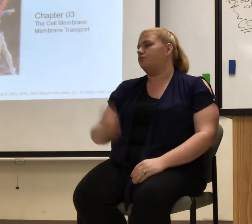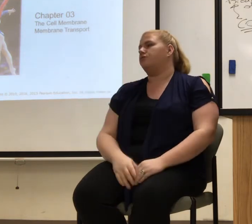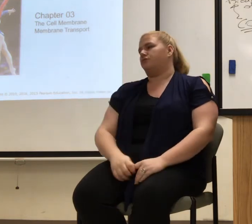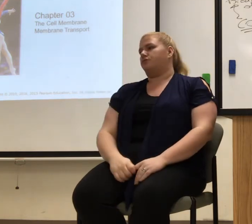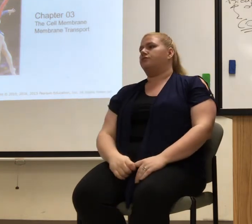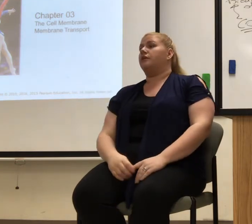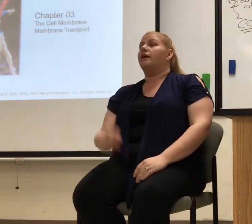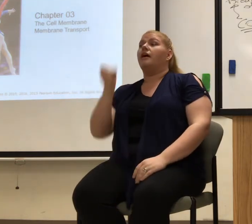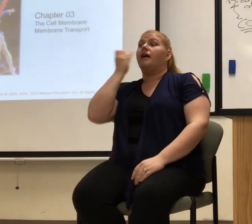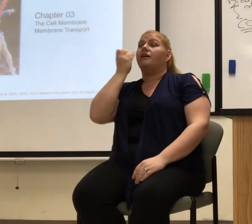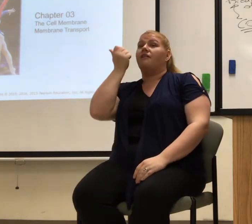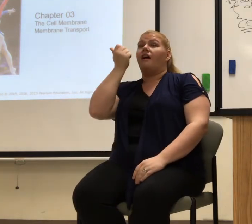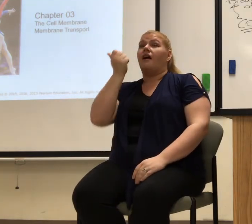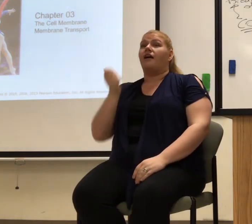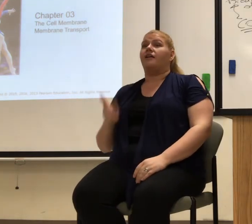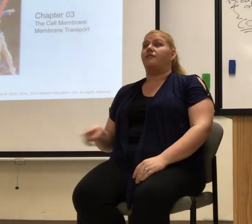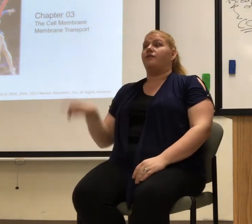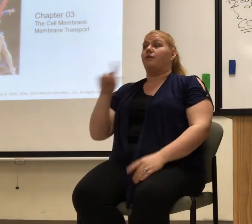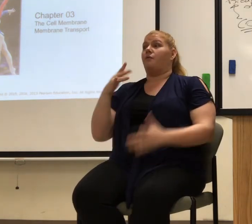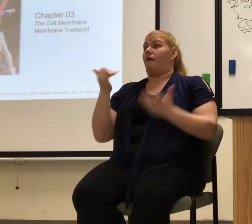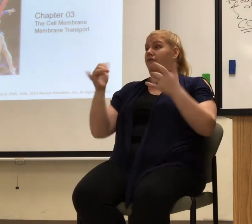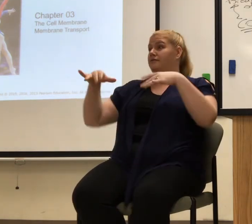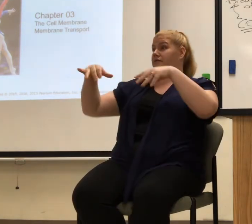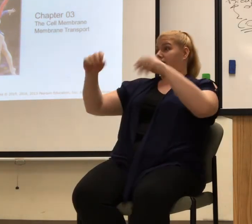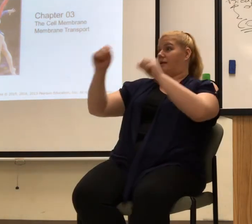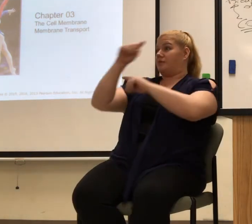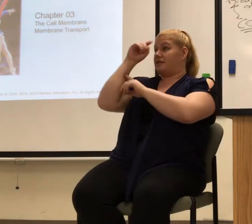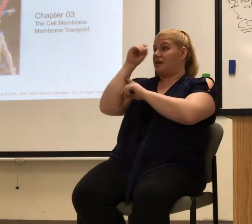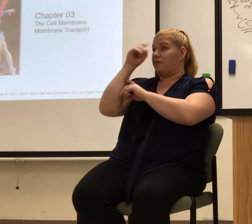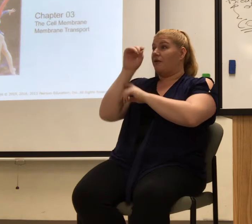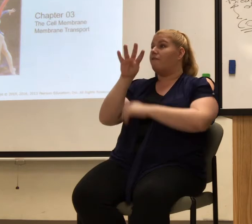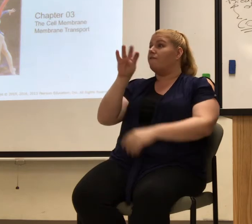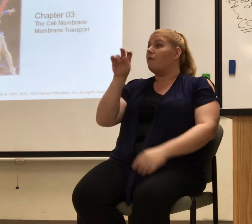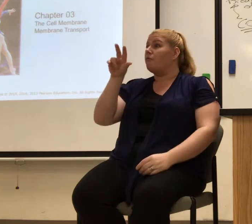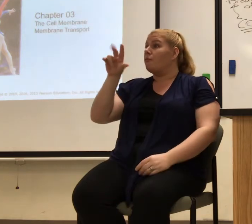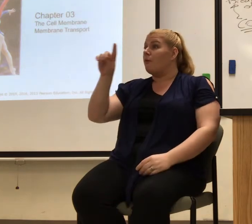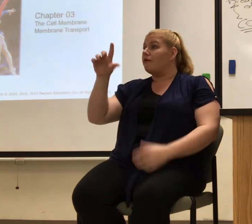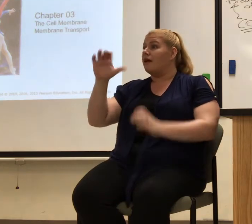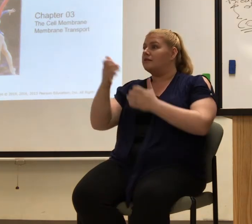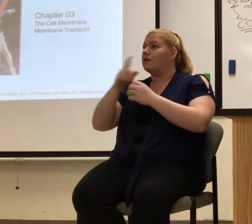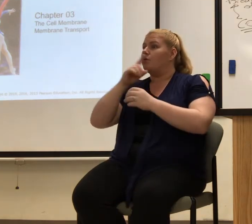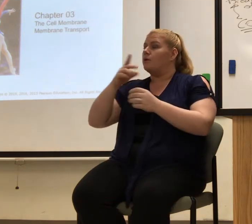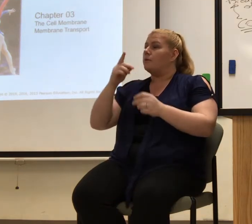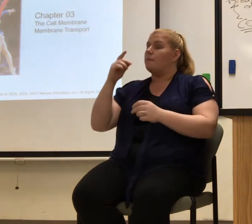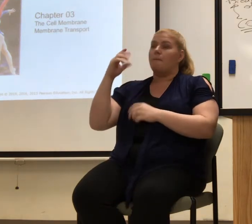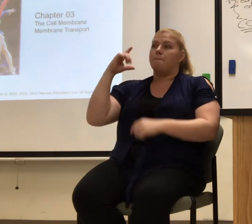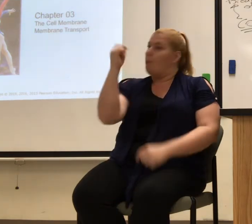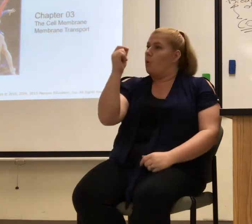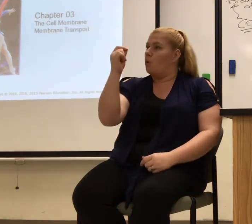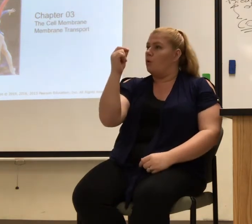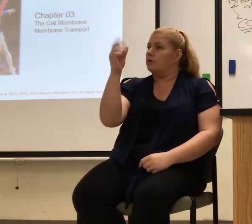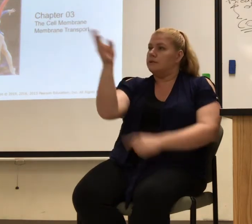If any of you are thinking of taking me for summer for 431, it moves even faster.